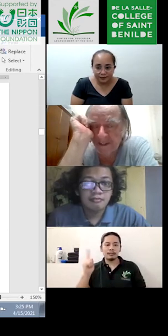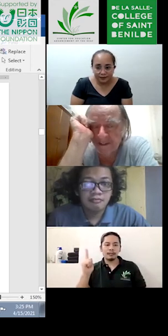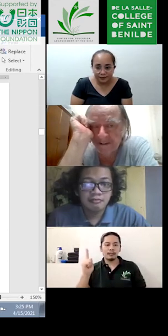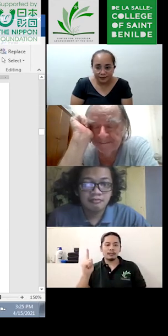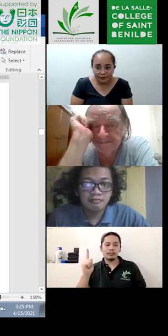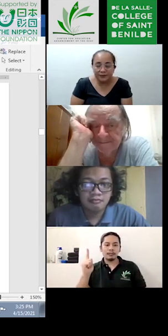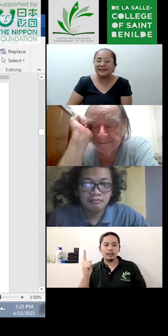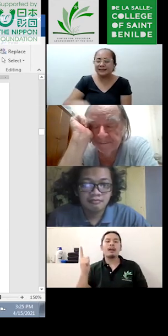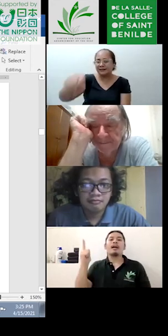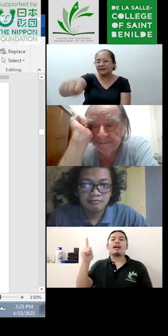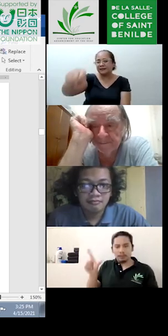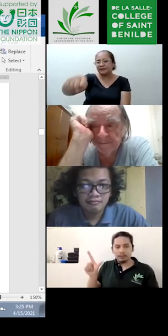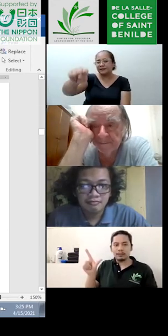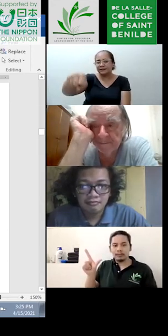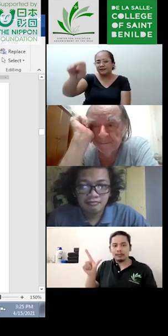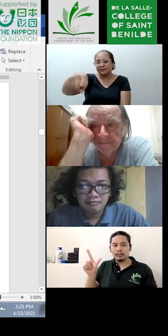Yes, yes.